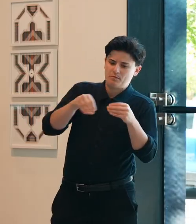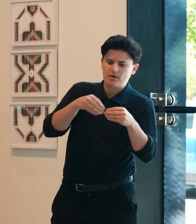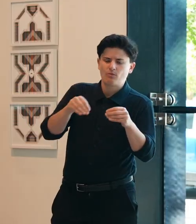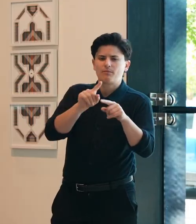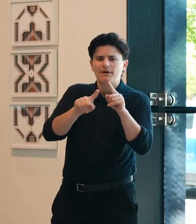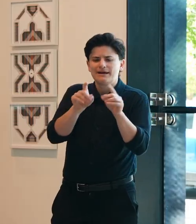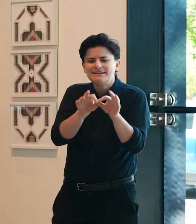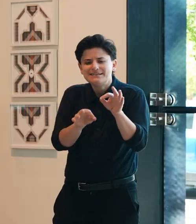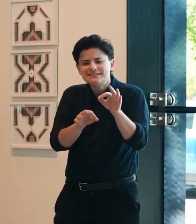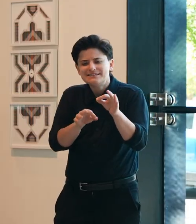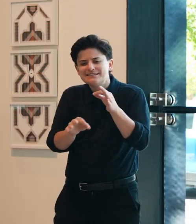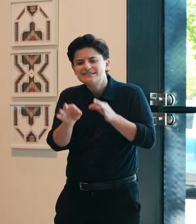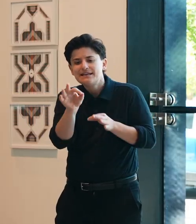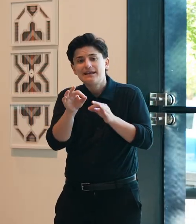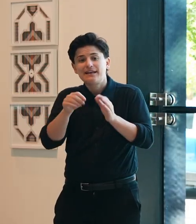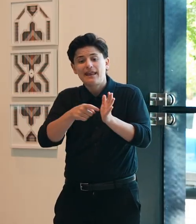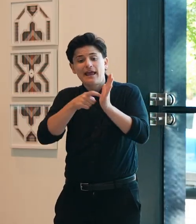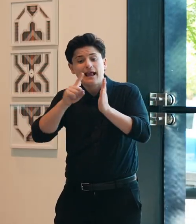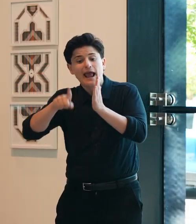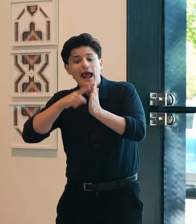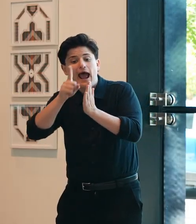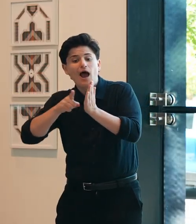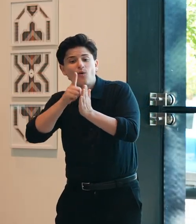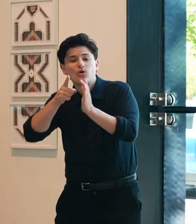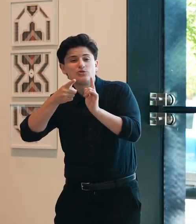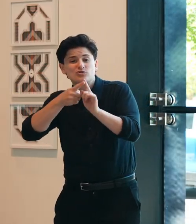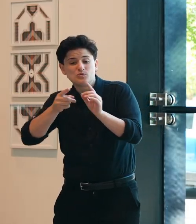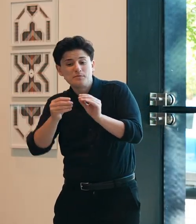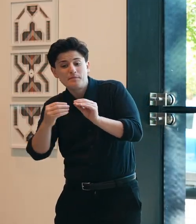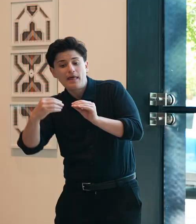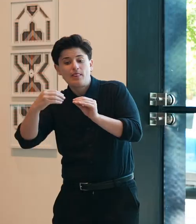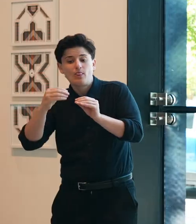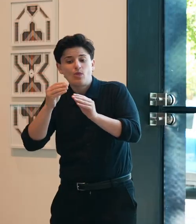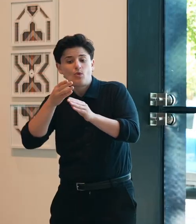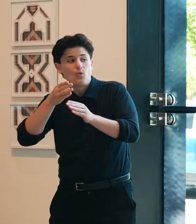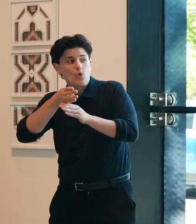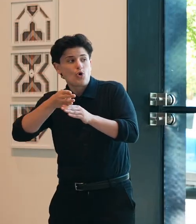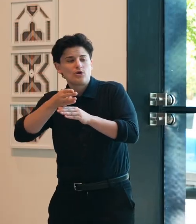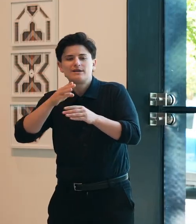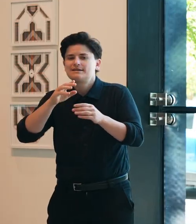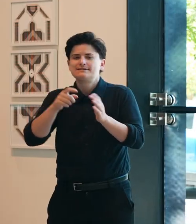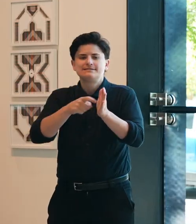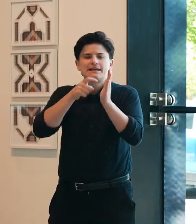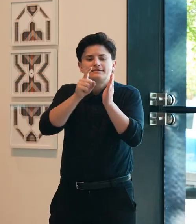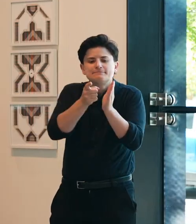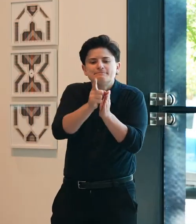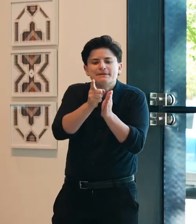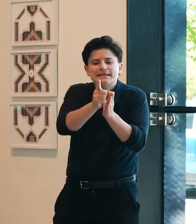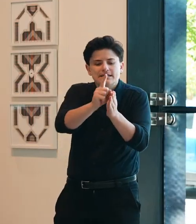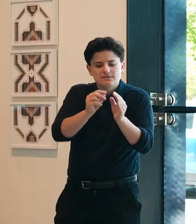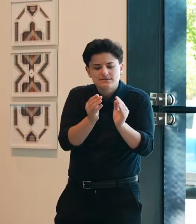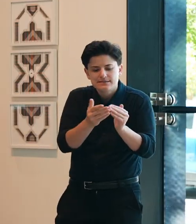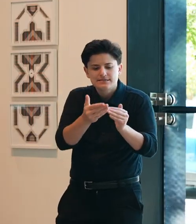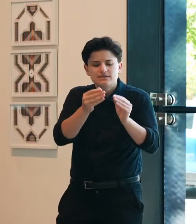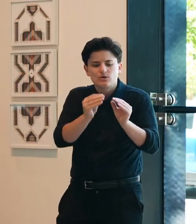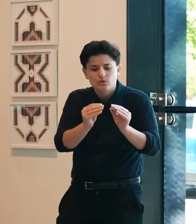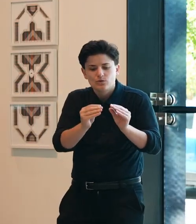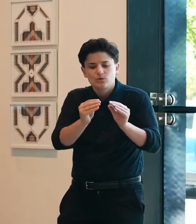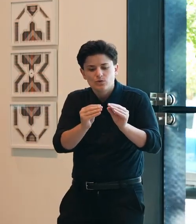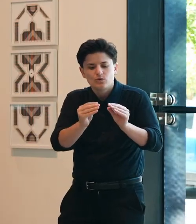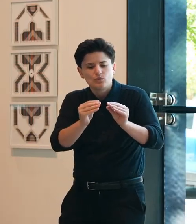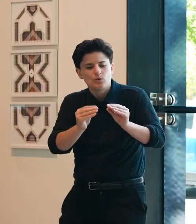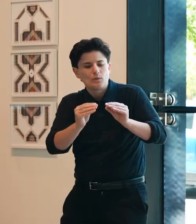taking hours to bend the wood, it takes minutes to do that. So,